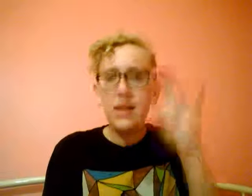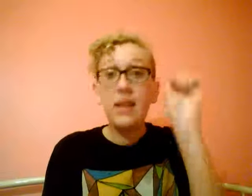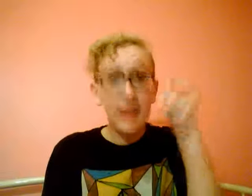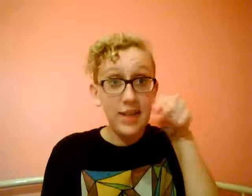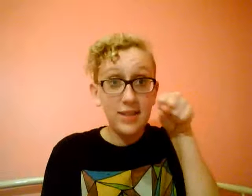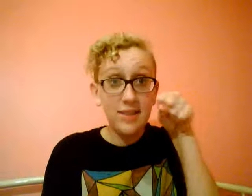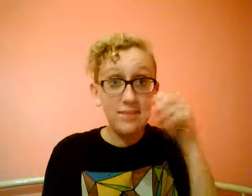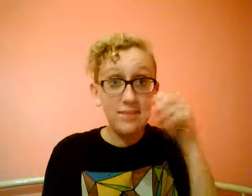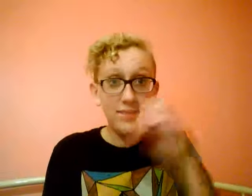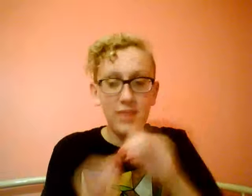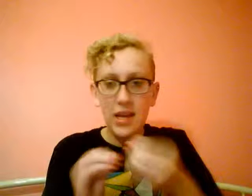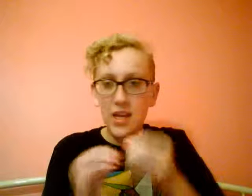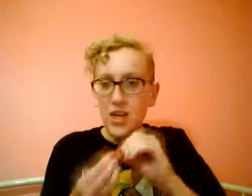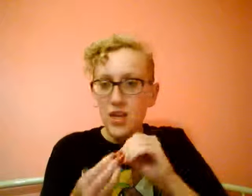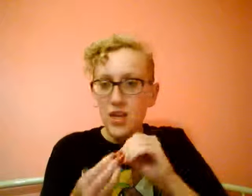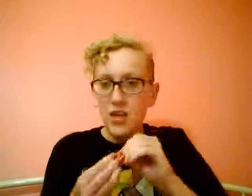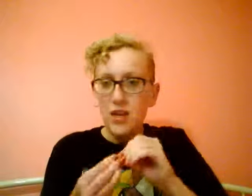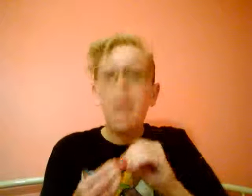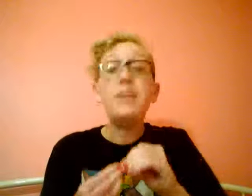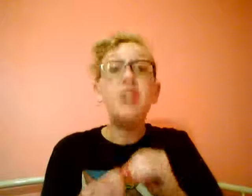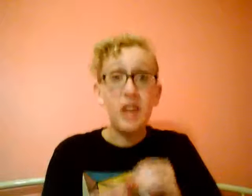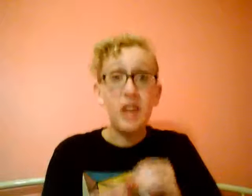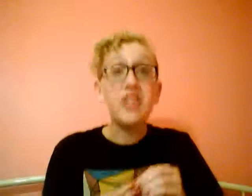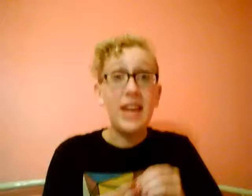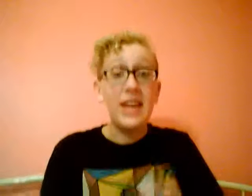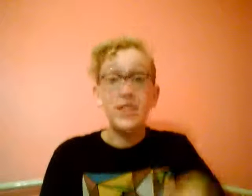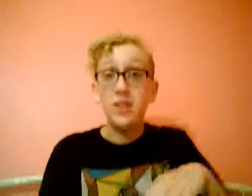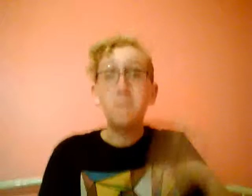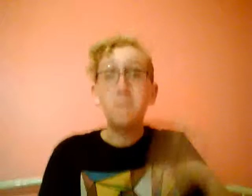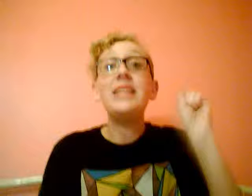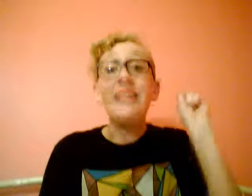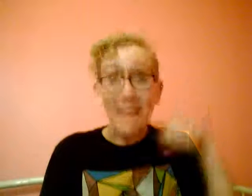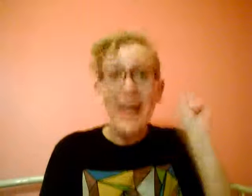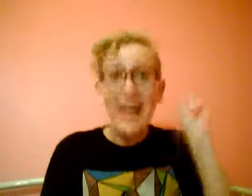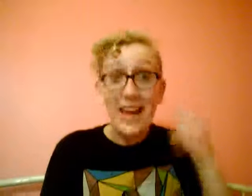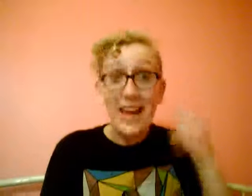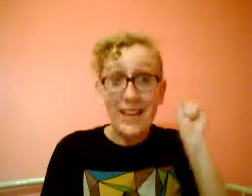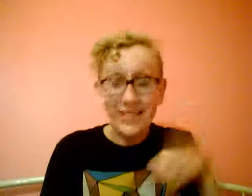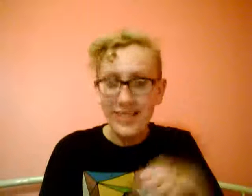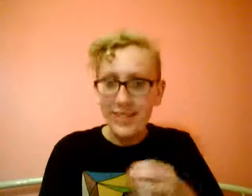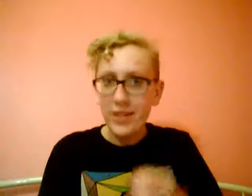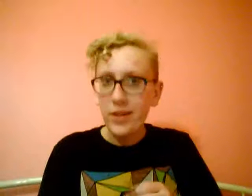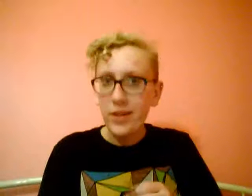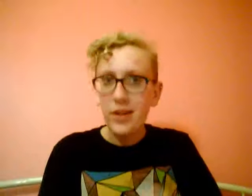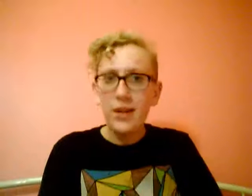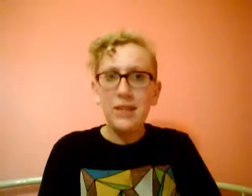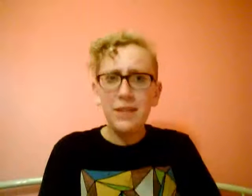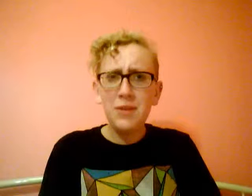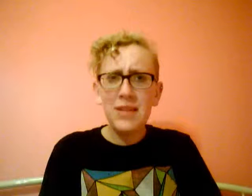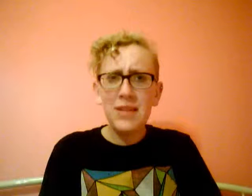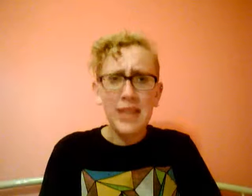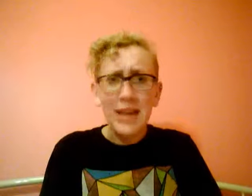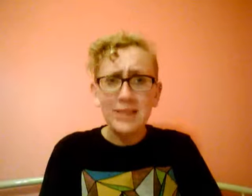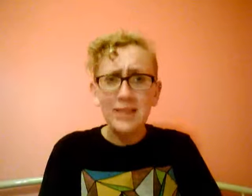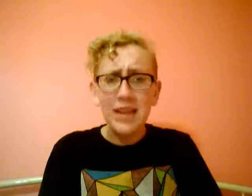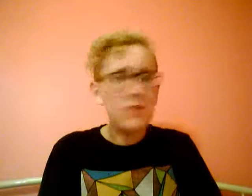17. Yes. And make sure to nod your head again. So it's yes. Because if you said yes and you